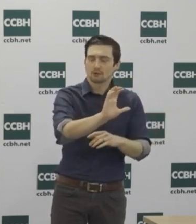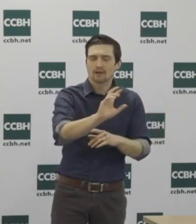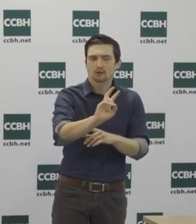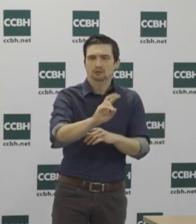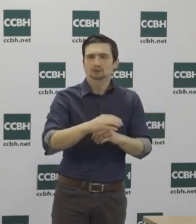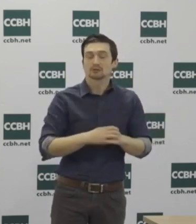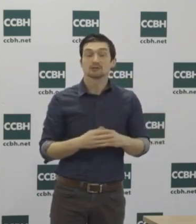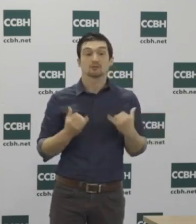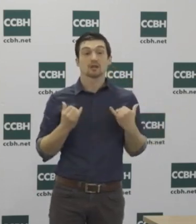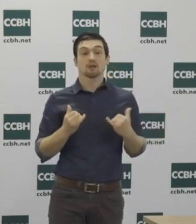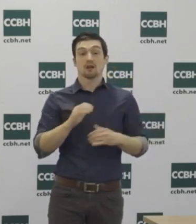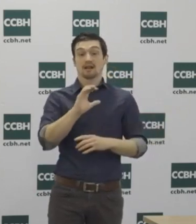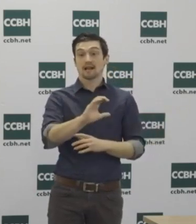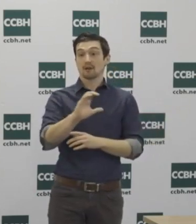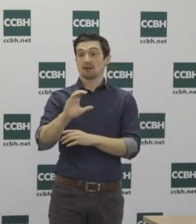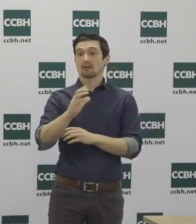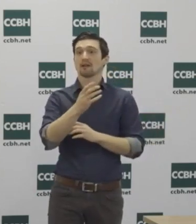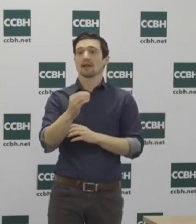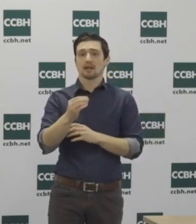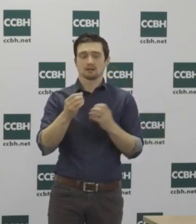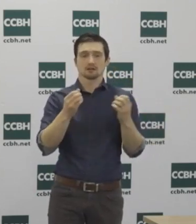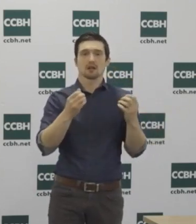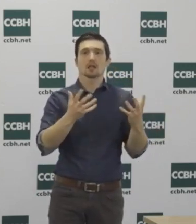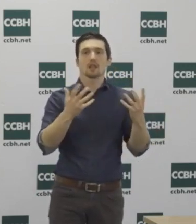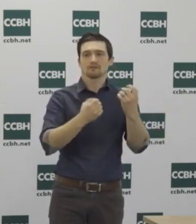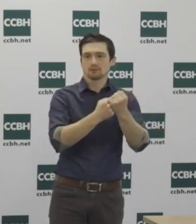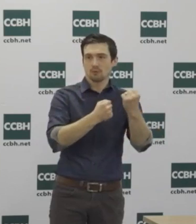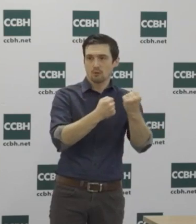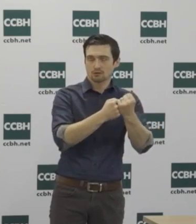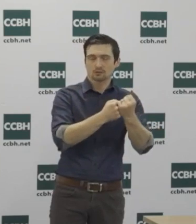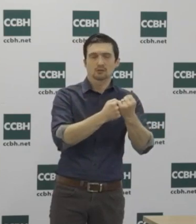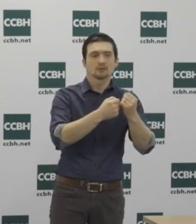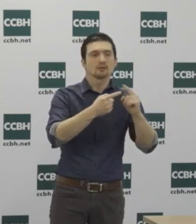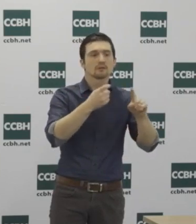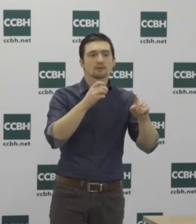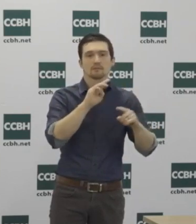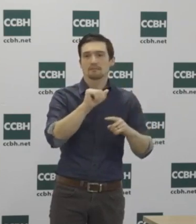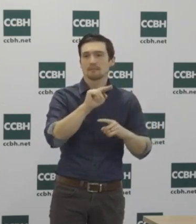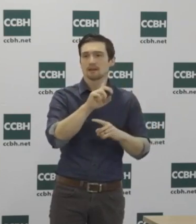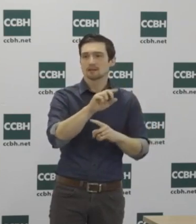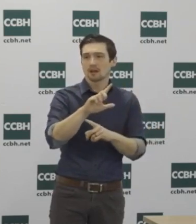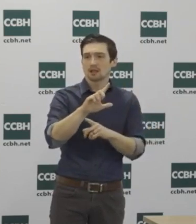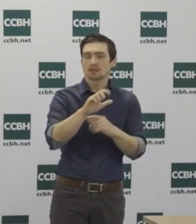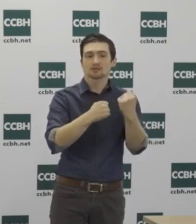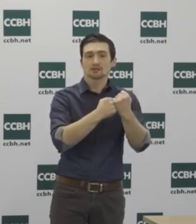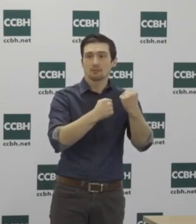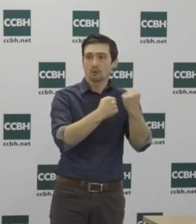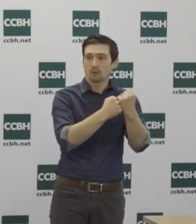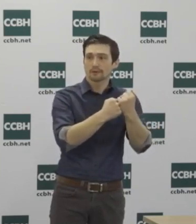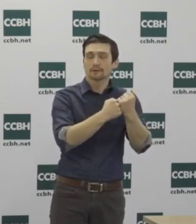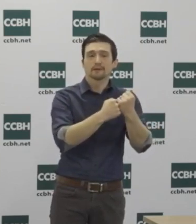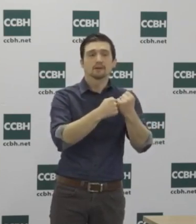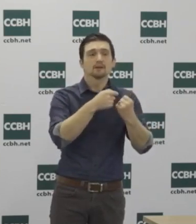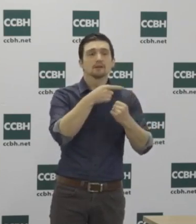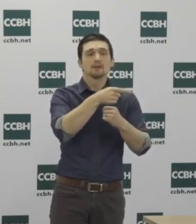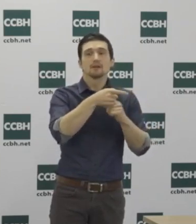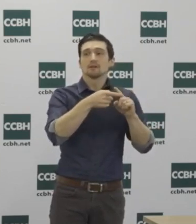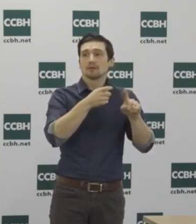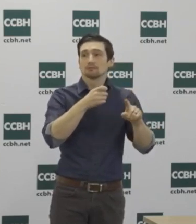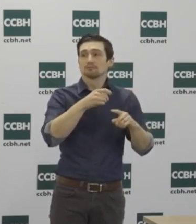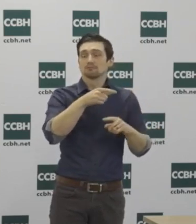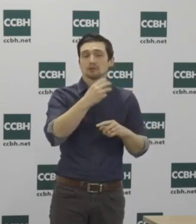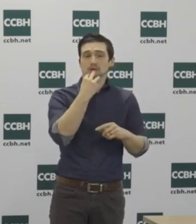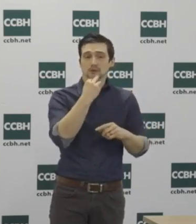County, along with the gracious support from the Mandel Supporting Foundation of the Jewish Federation, in